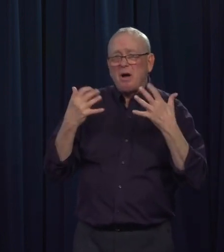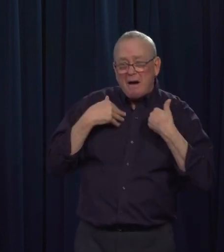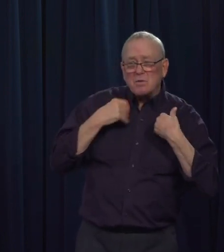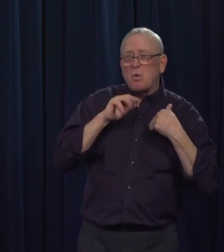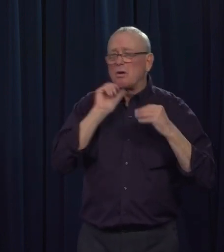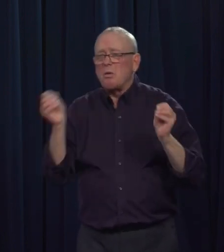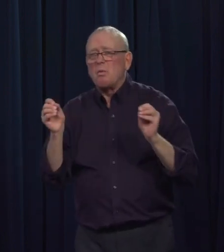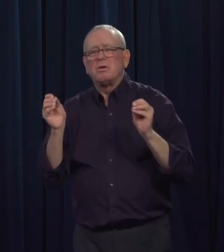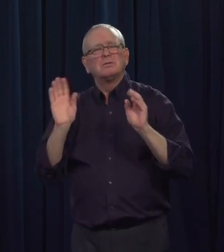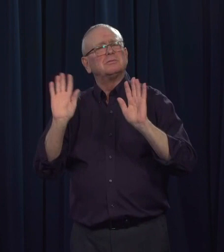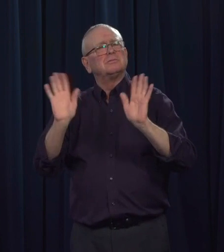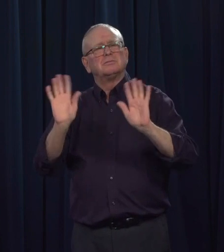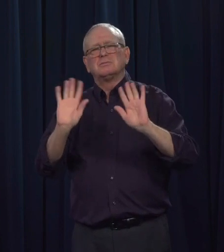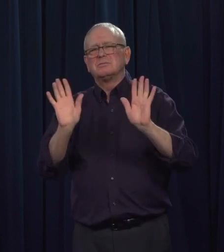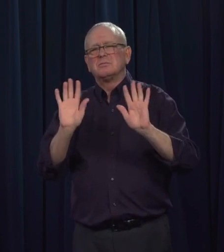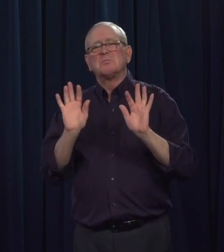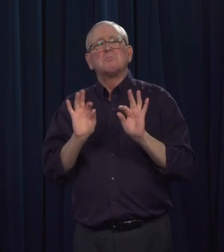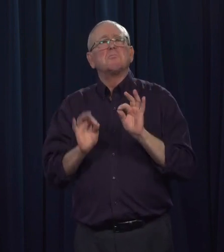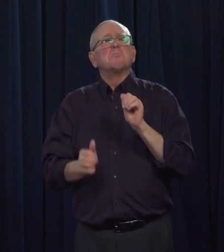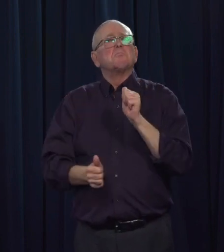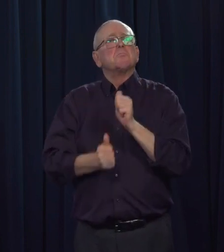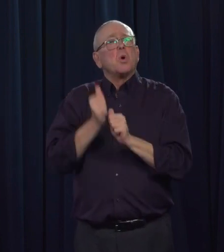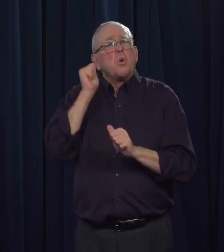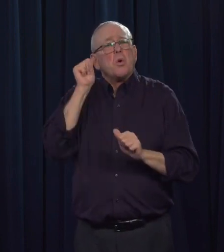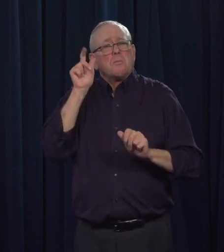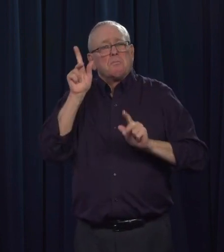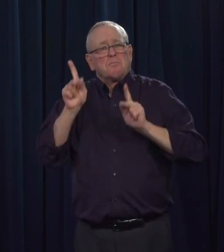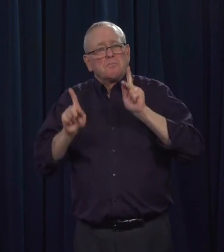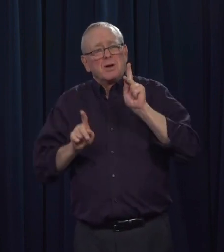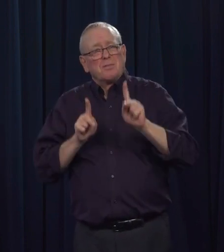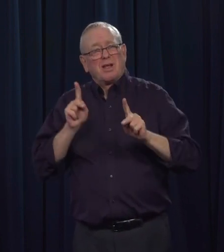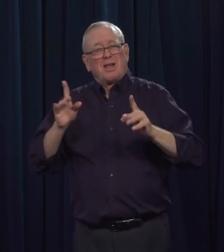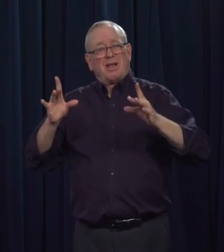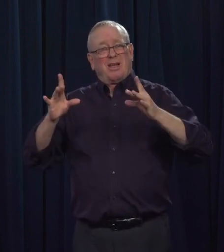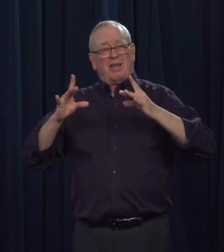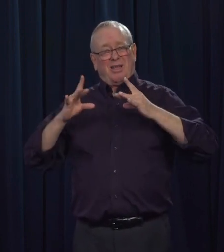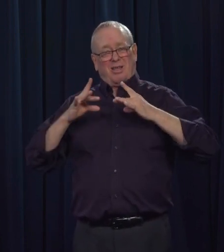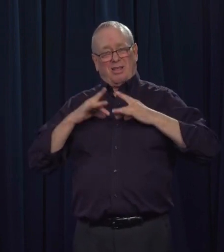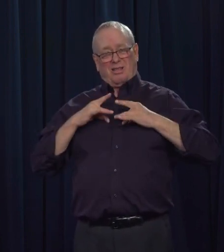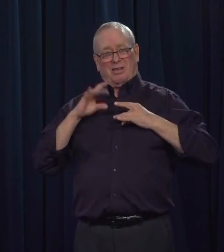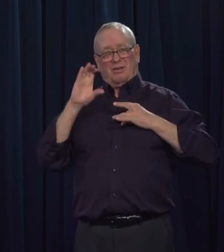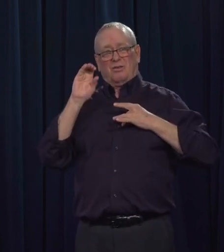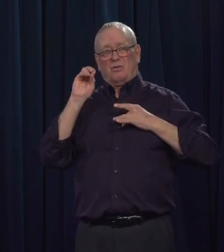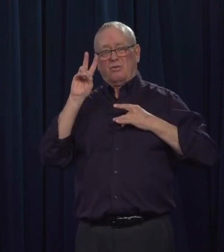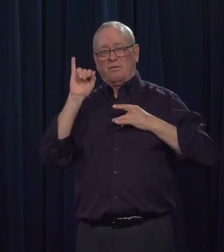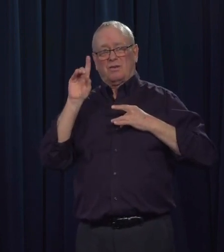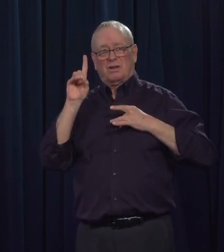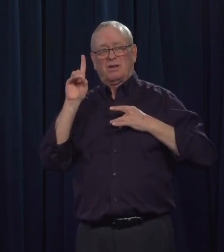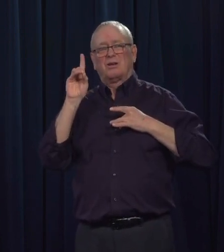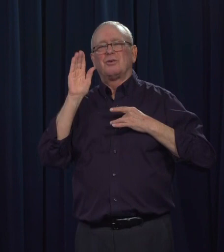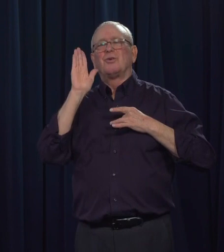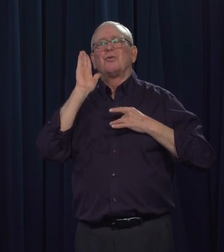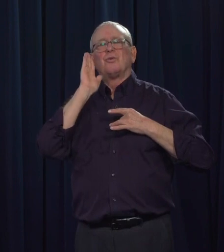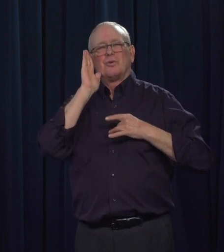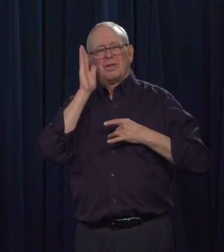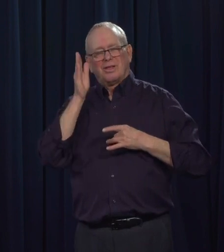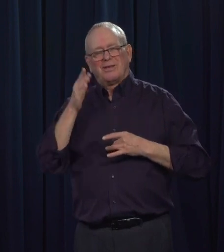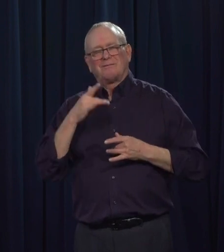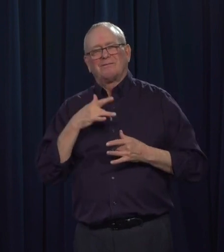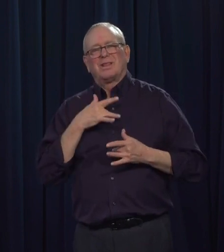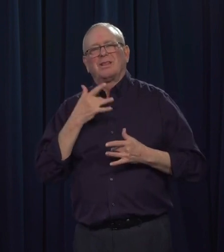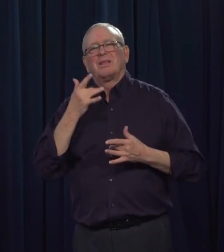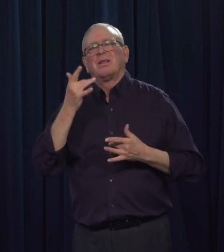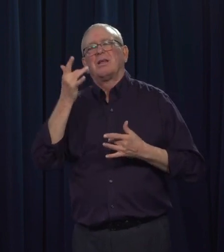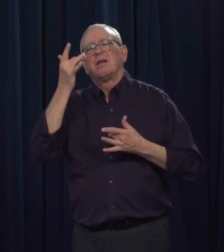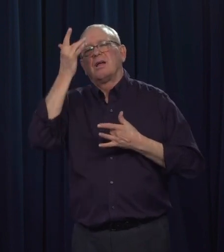get COVID-19 will experience minor symptoms. For those who do experience these symptoms, there is nothing better you